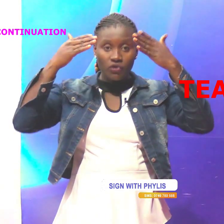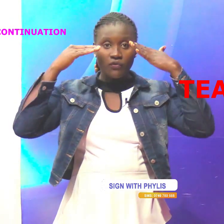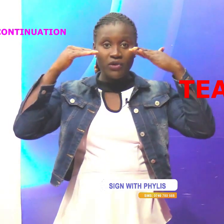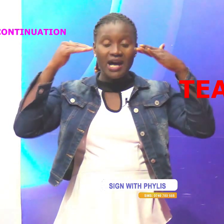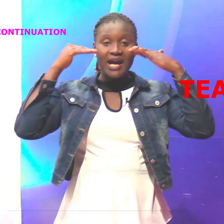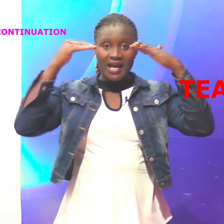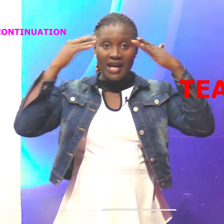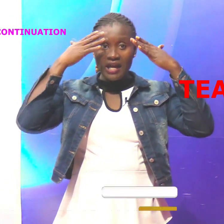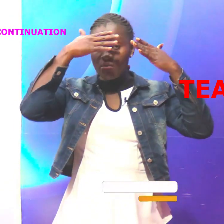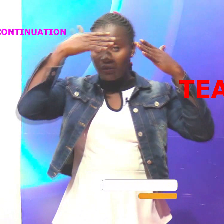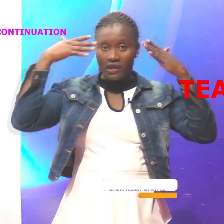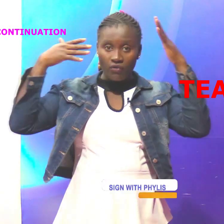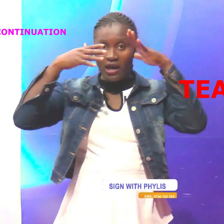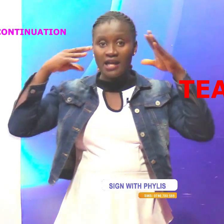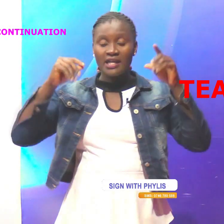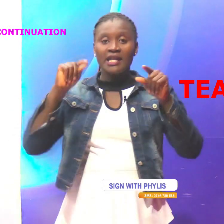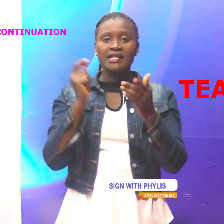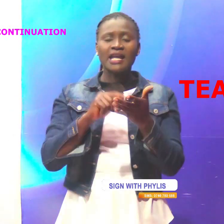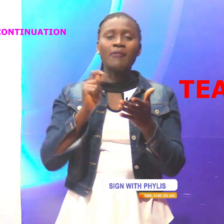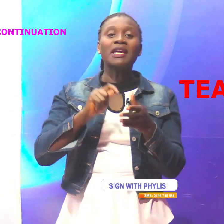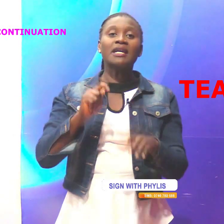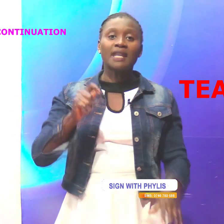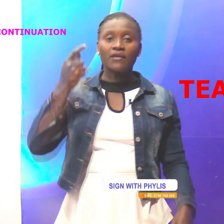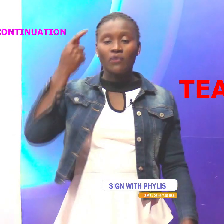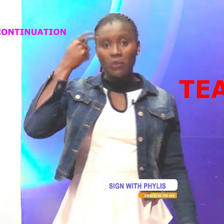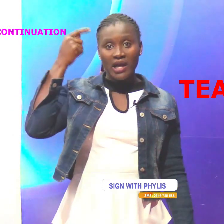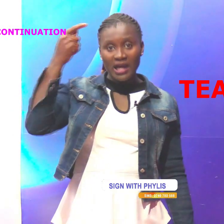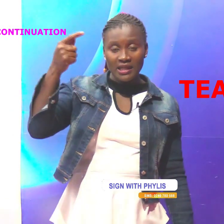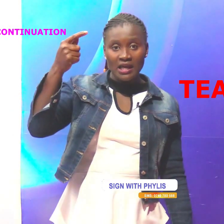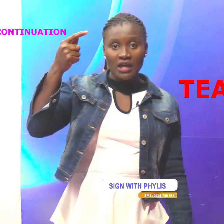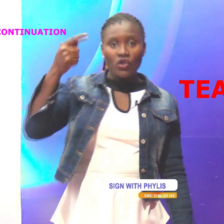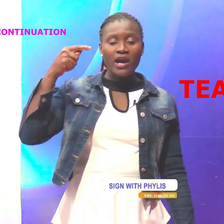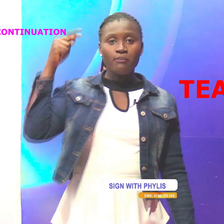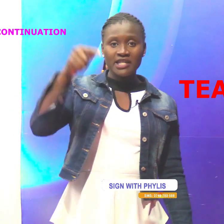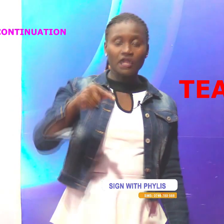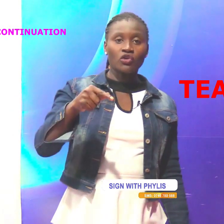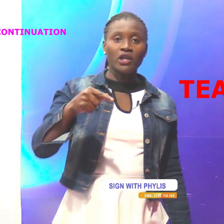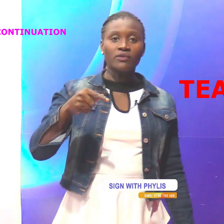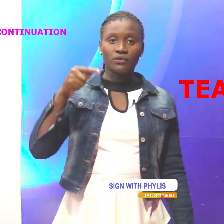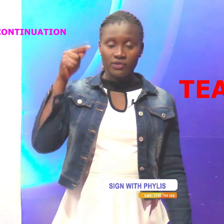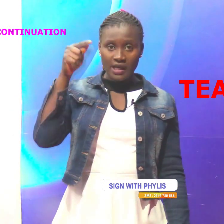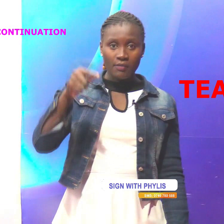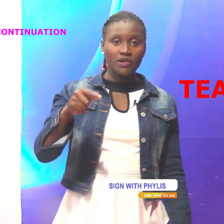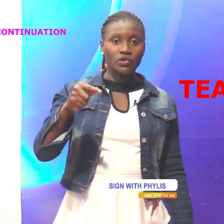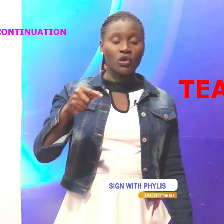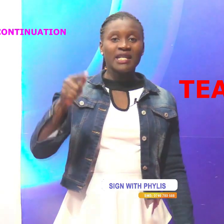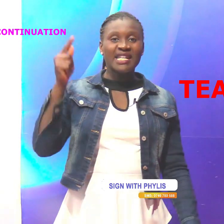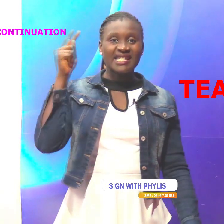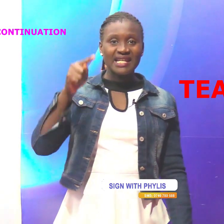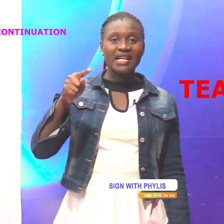your head or the forehead. It is coming inside from your head. You are imparting knowledge to someone. So the skills,